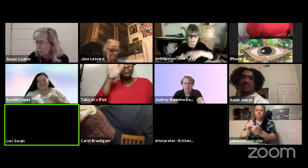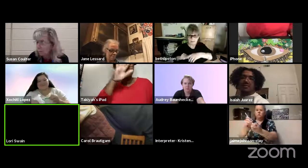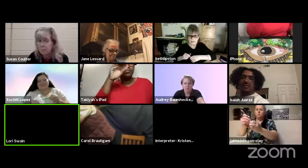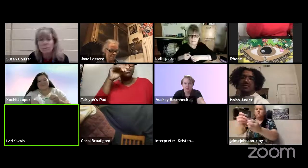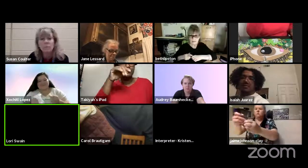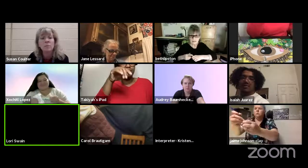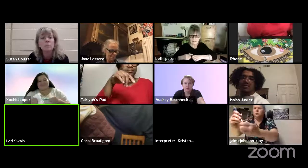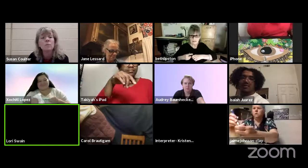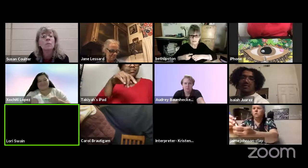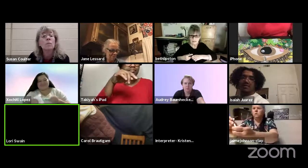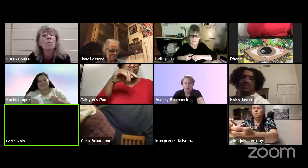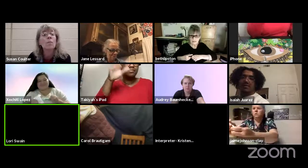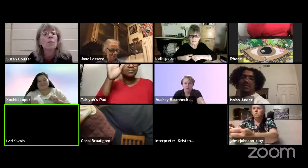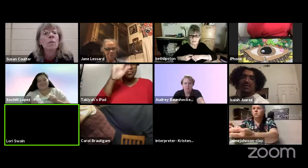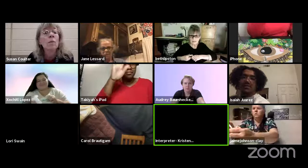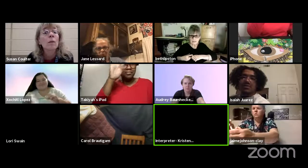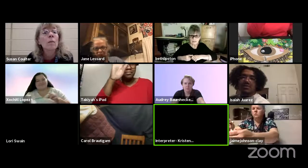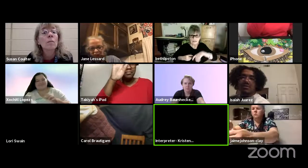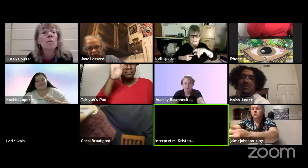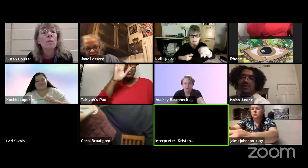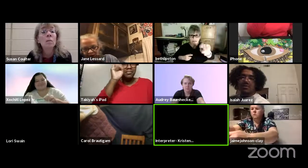Susan. Hey, Susan.